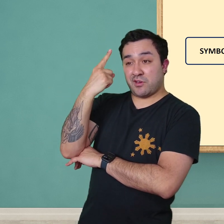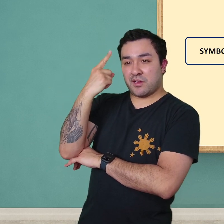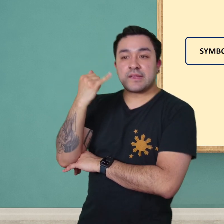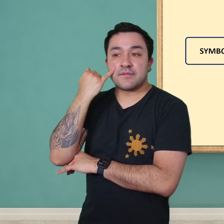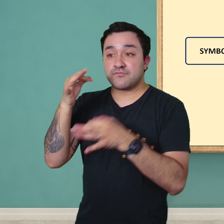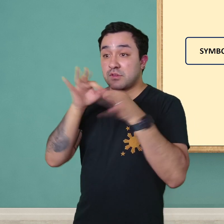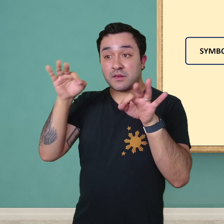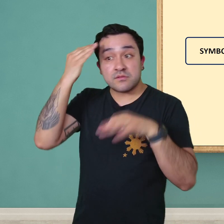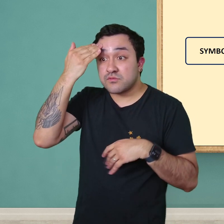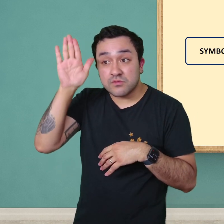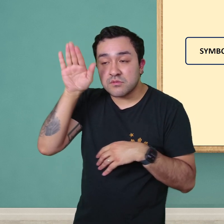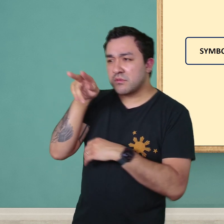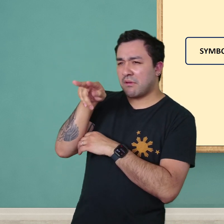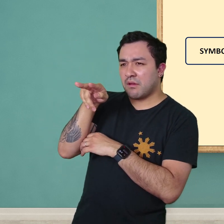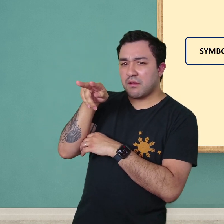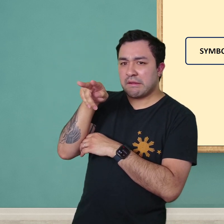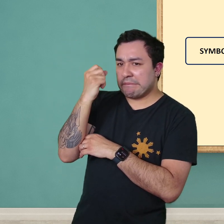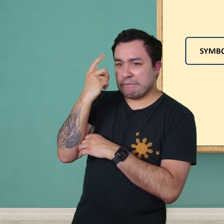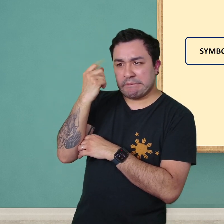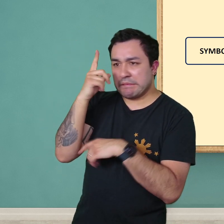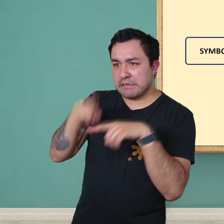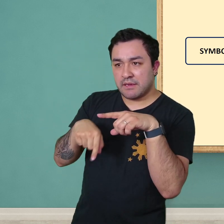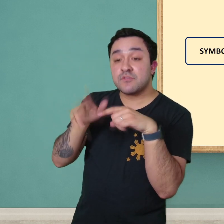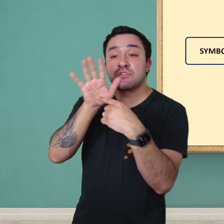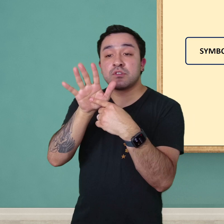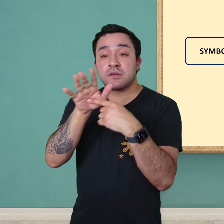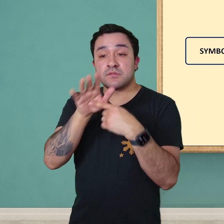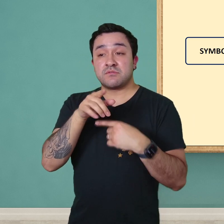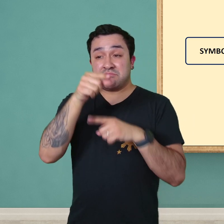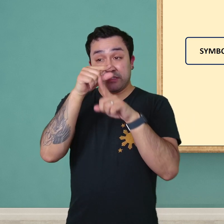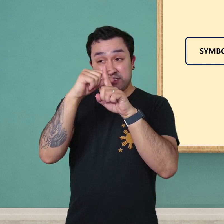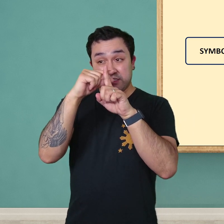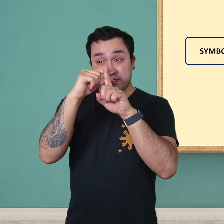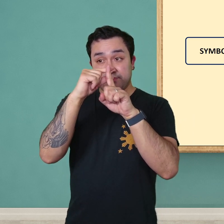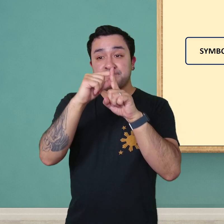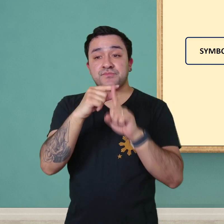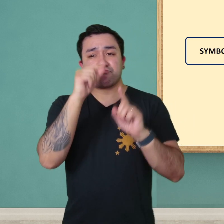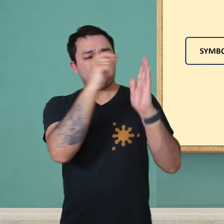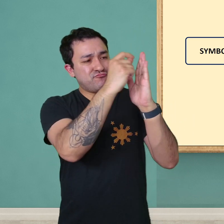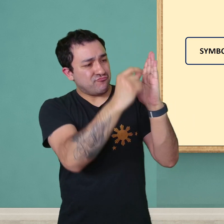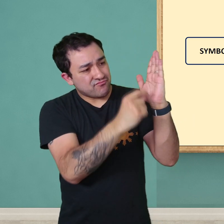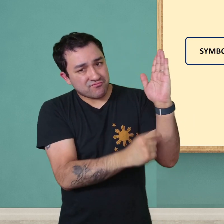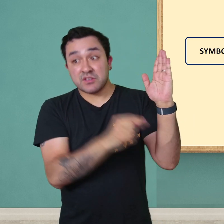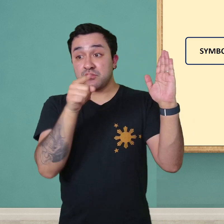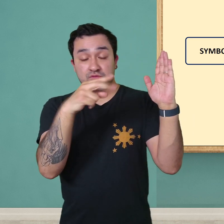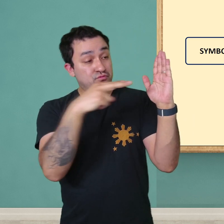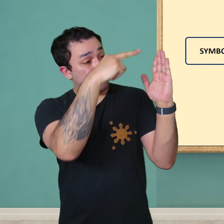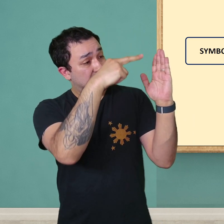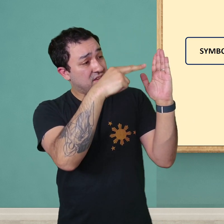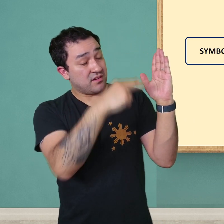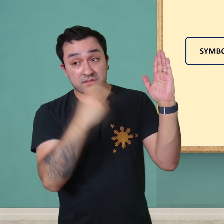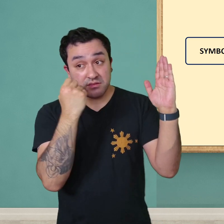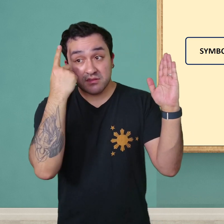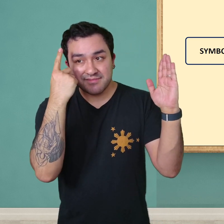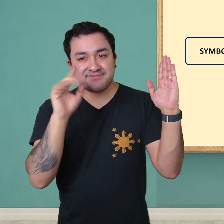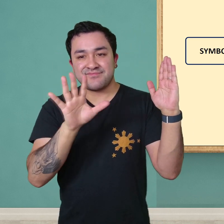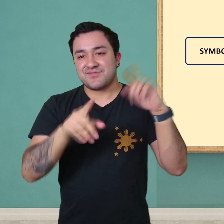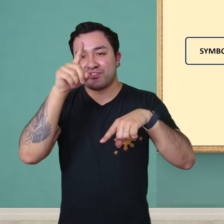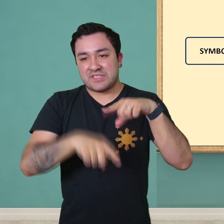For example, can you tell me what this Chinese character means? If you do not know Chinese? No.